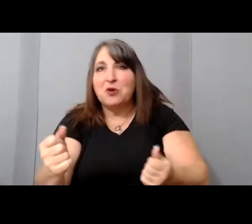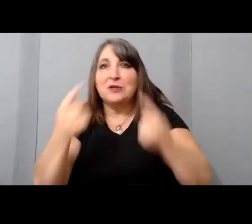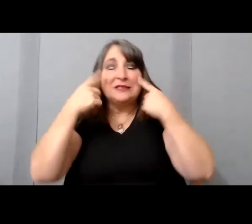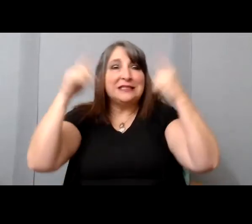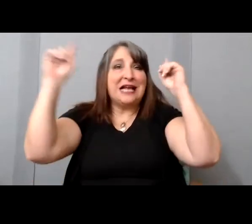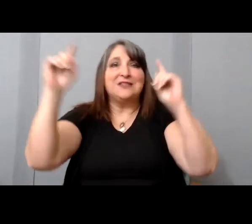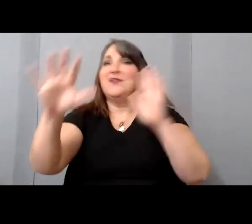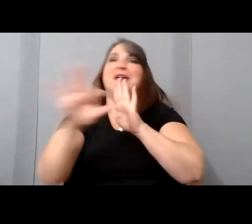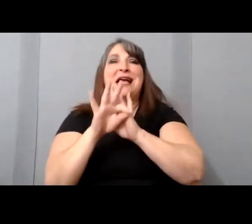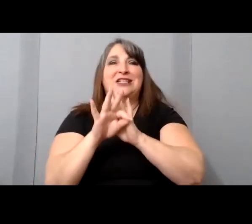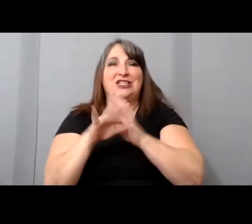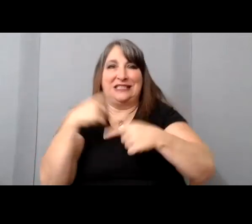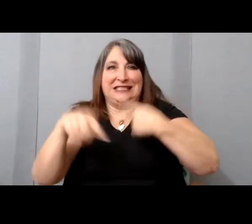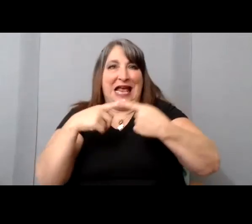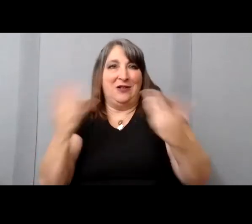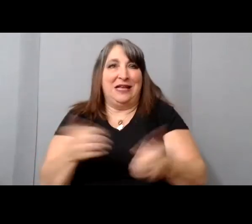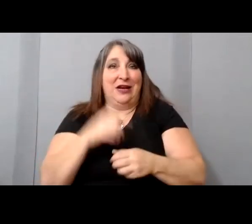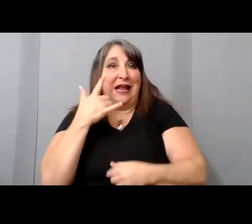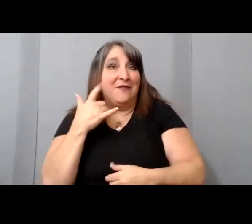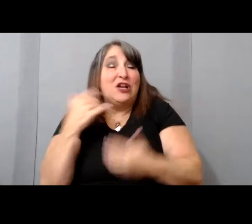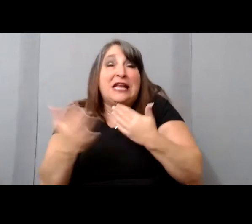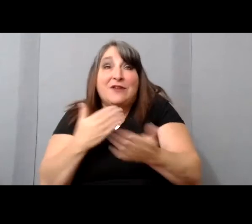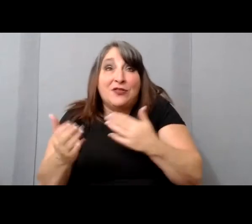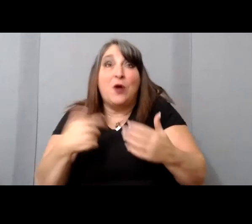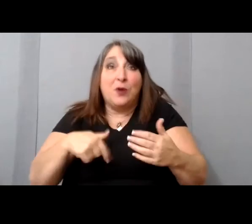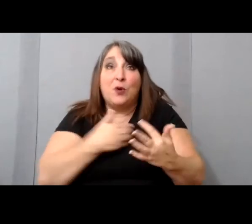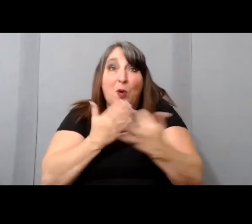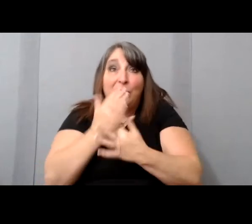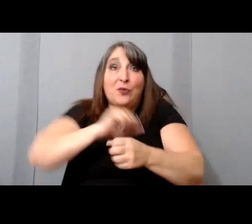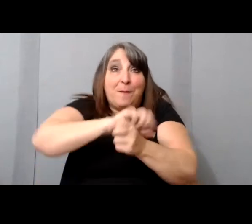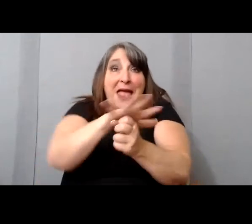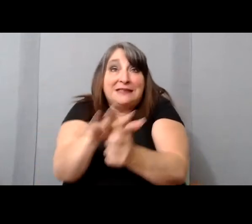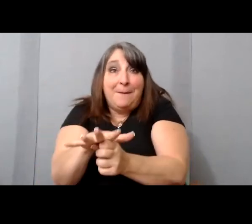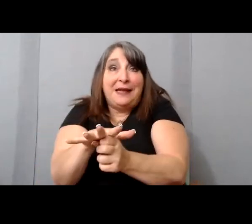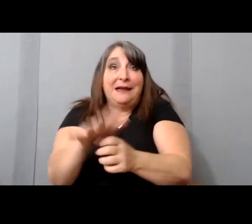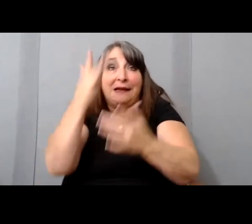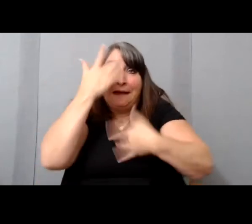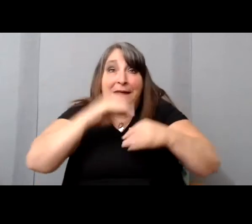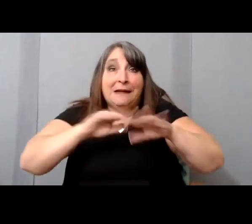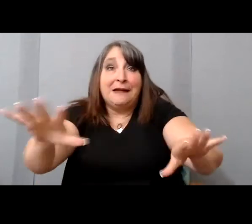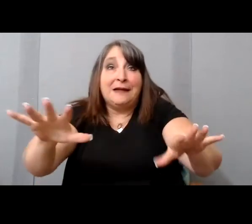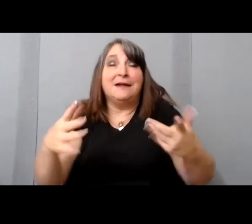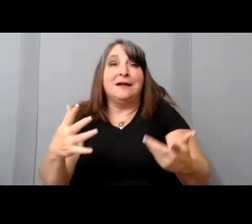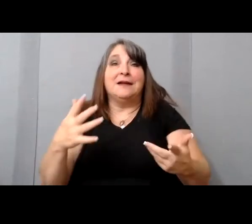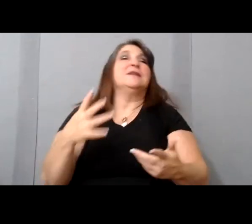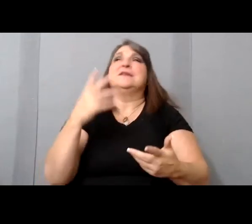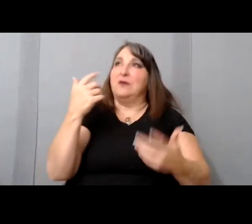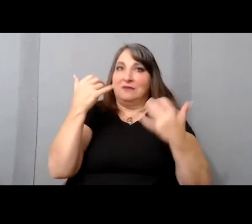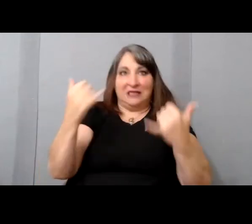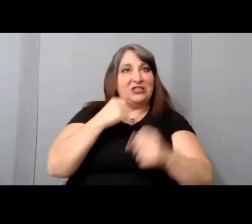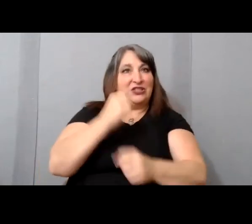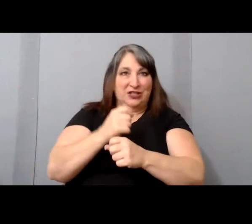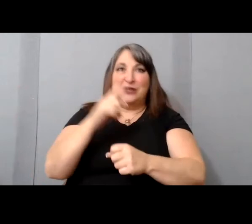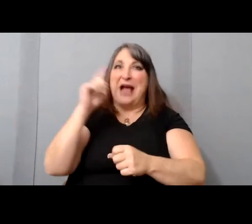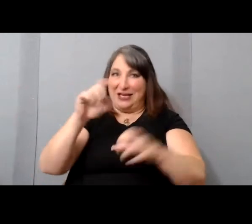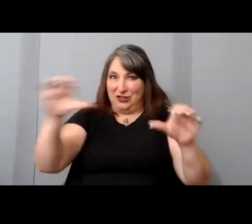in California, even despite the pandemic, right? The pandemic forced us to approach the November election a little bit differently. And I'll get to